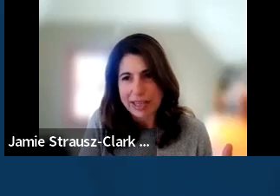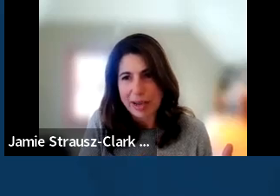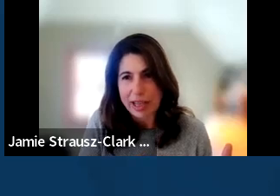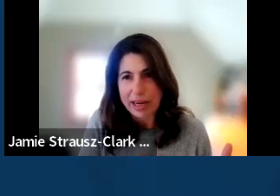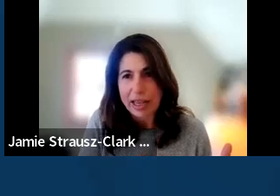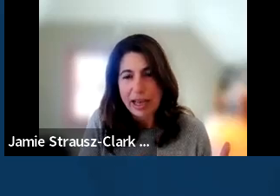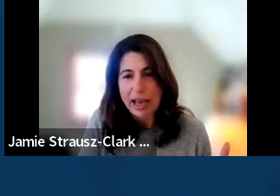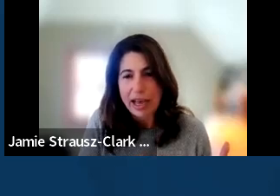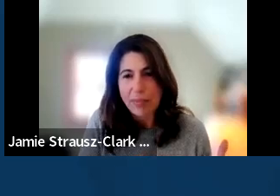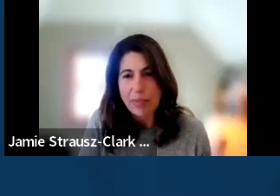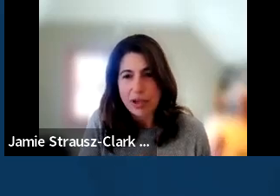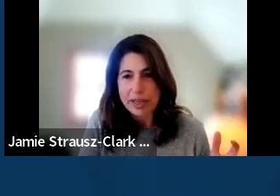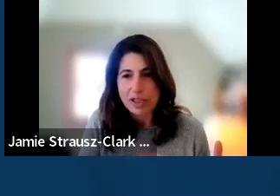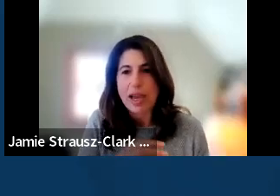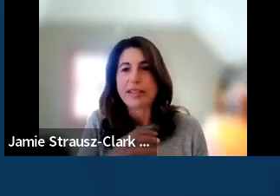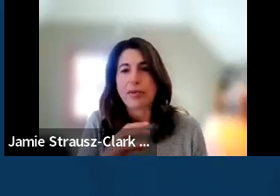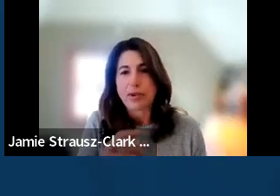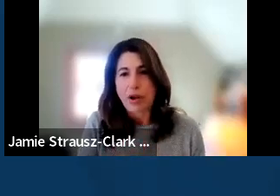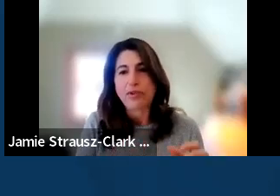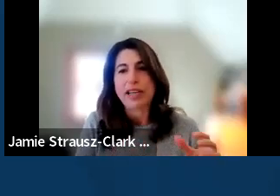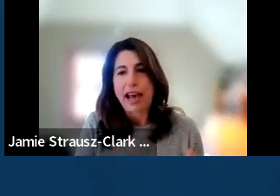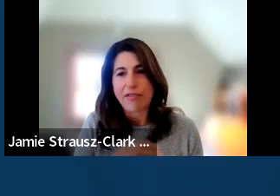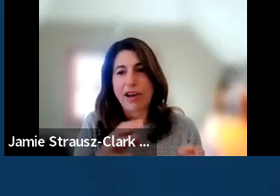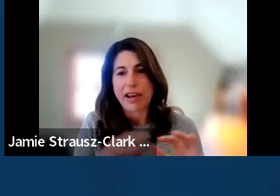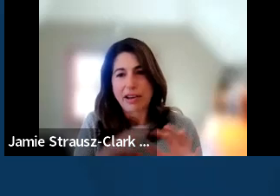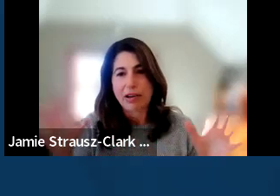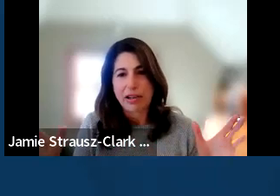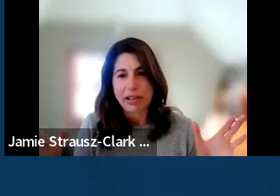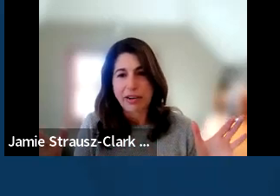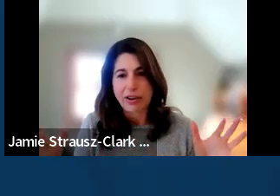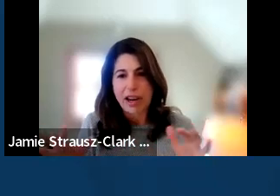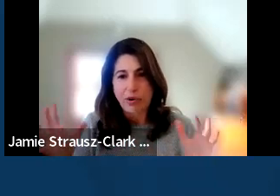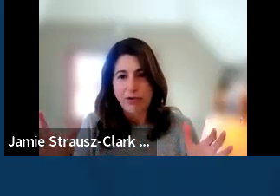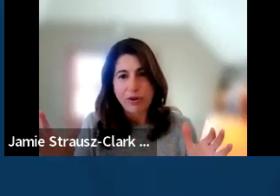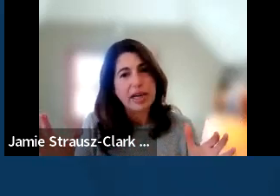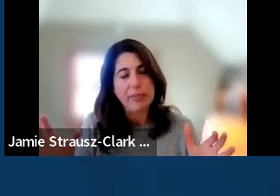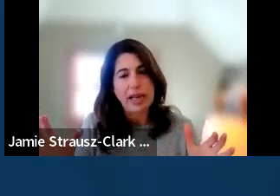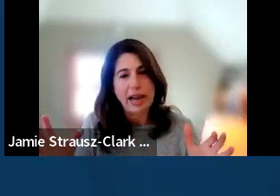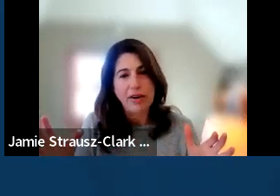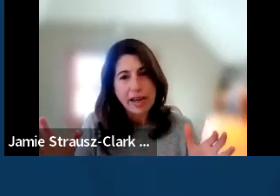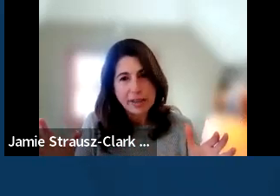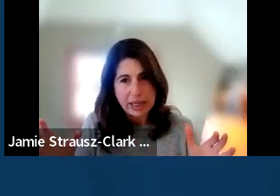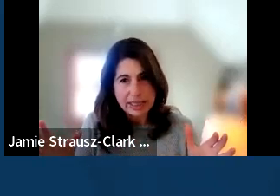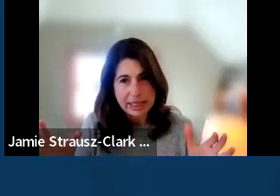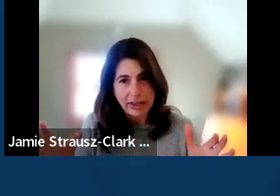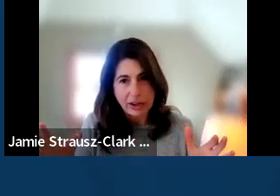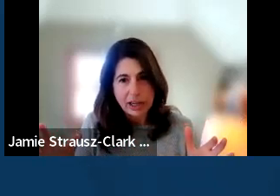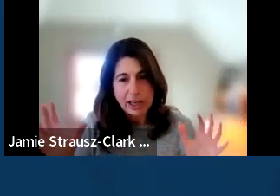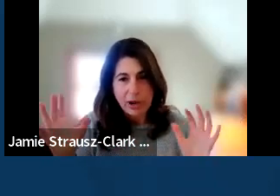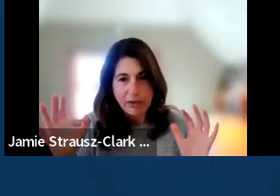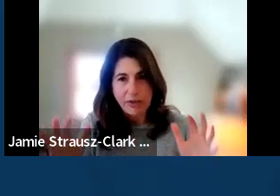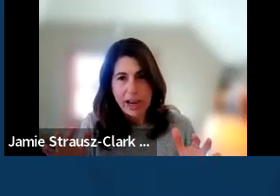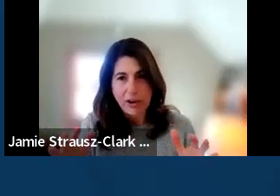show you that timeline. So expect that we'll hopefully have a clearer and more firm timeline at our next meeting